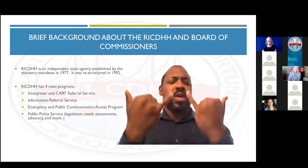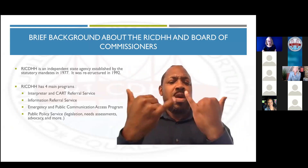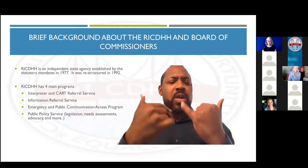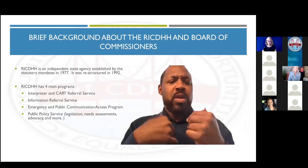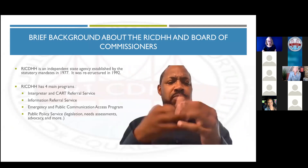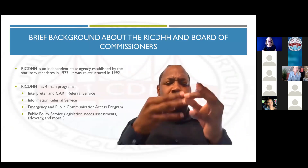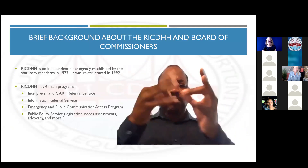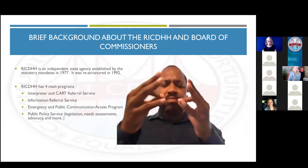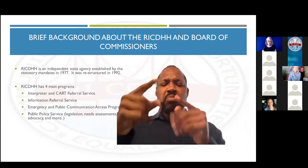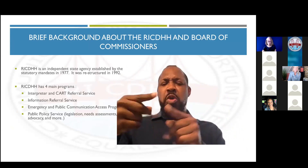Okay.